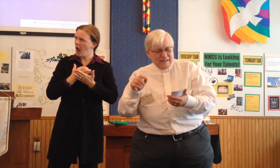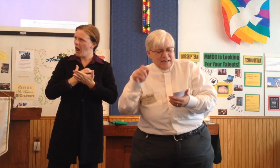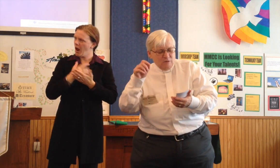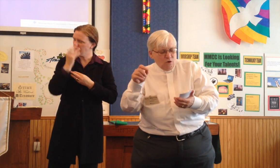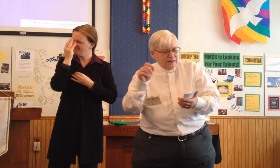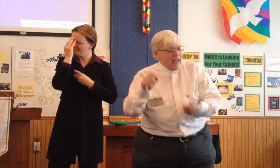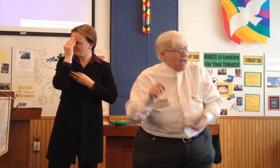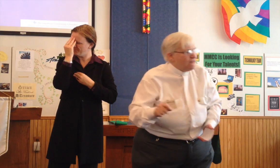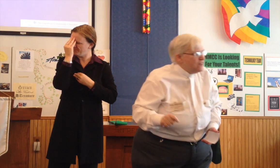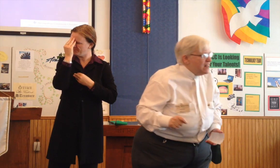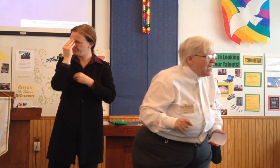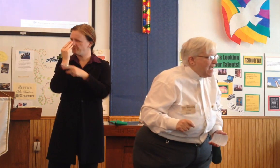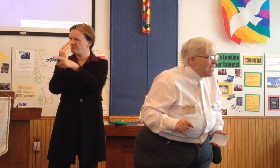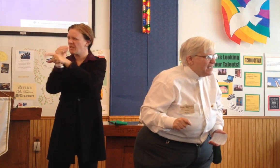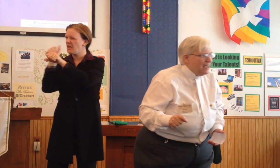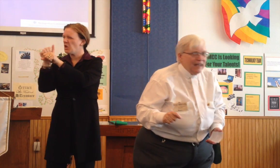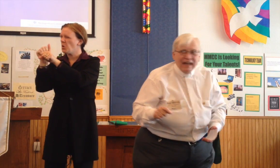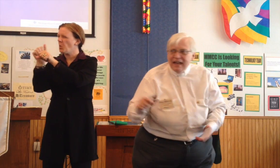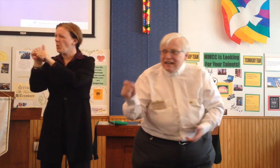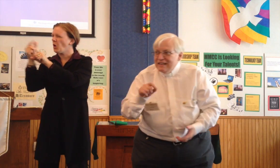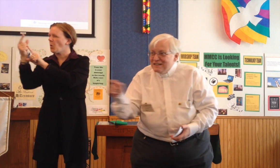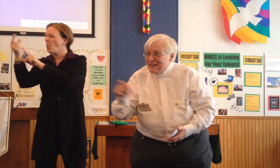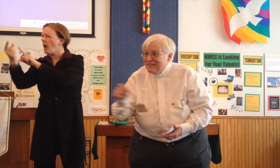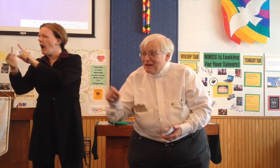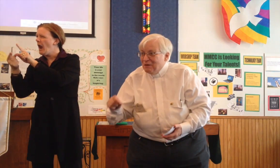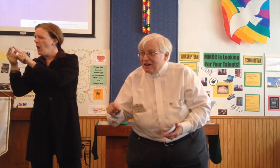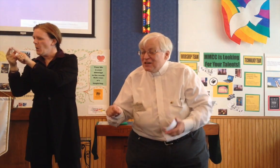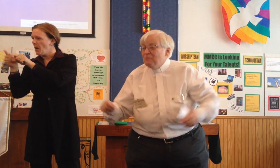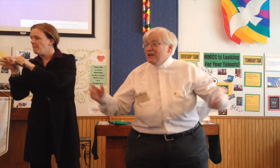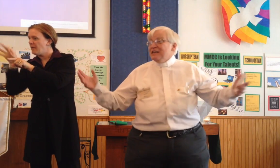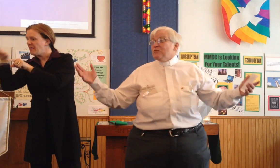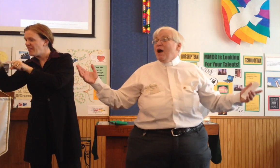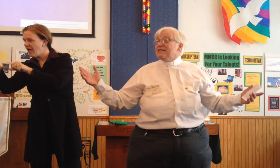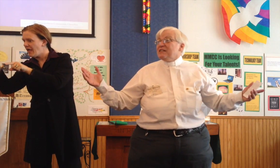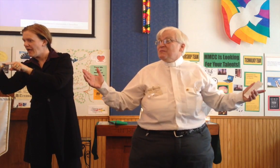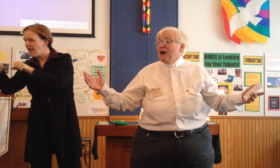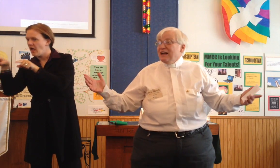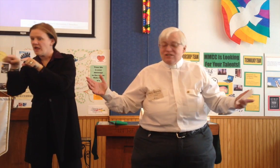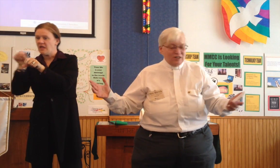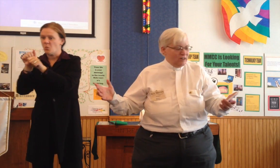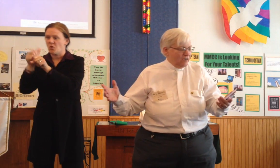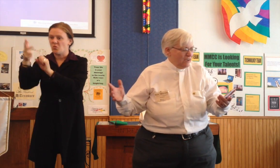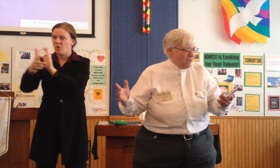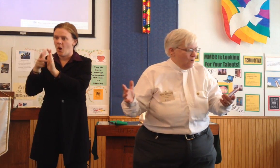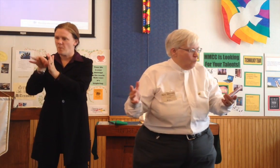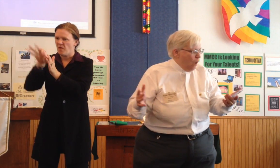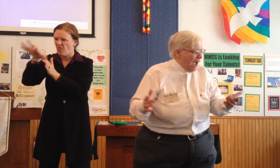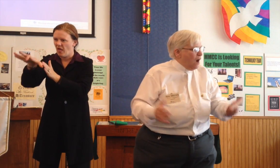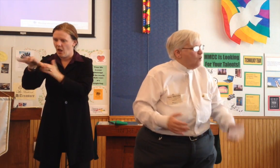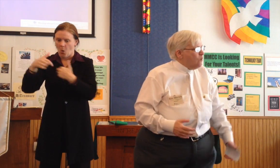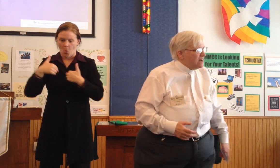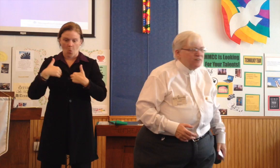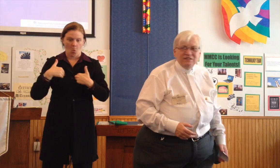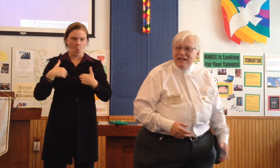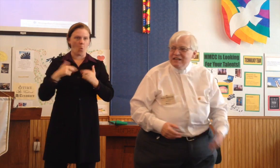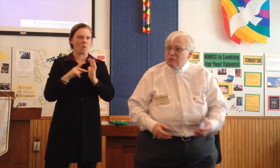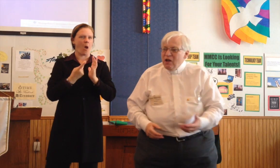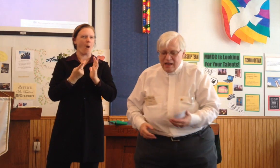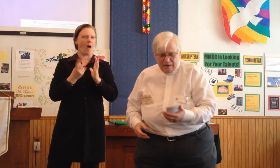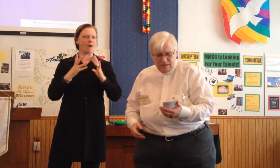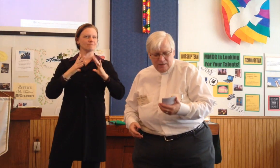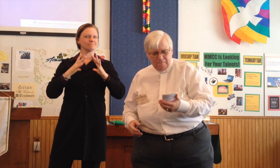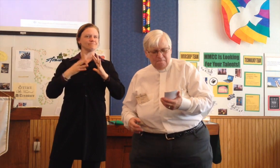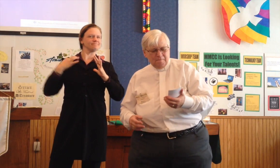Let's see, he worked half the day, and he got that much. I'm going to get twice as much. Wow, what a good